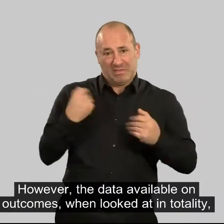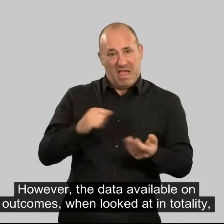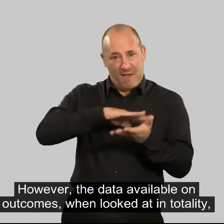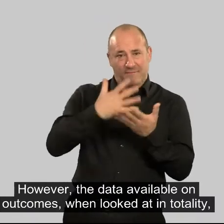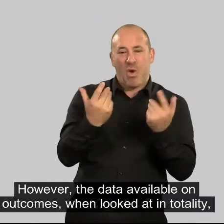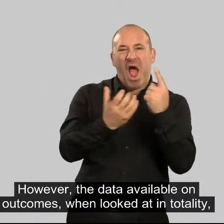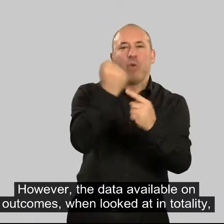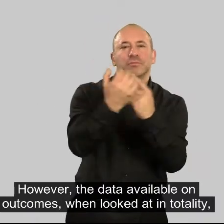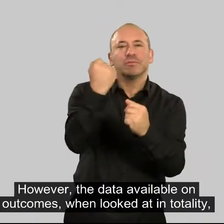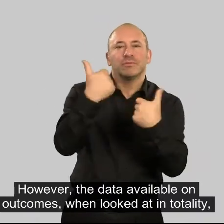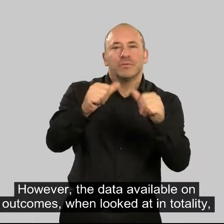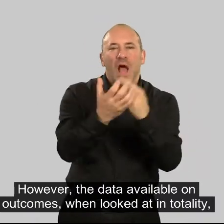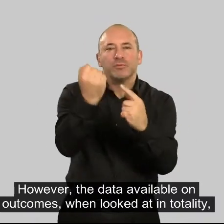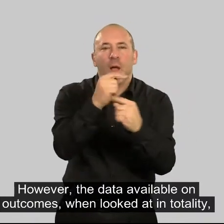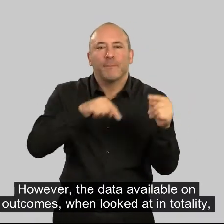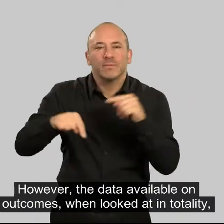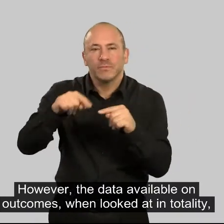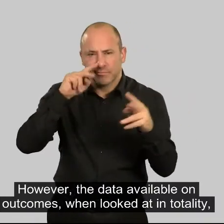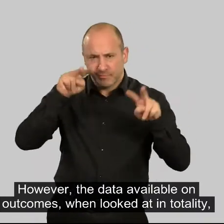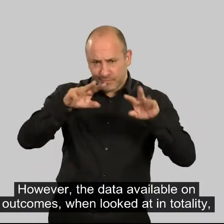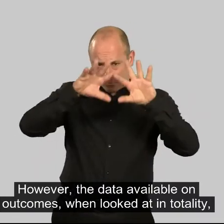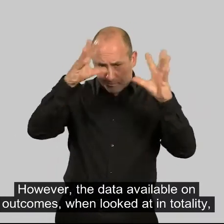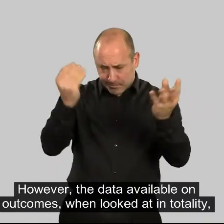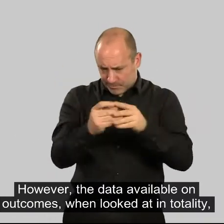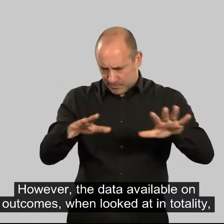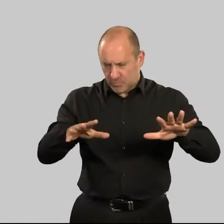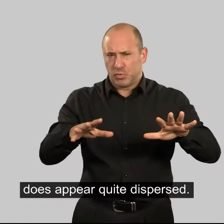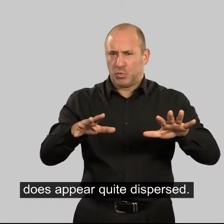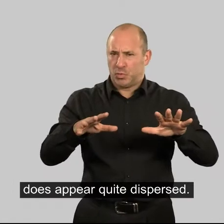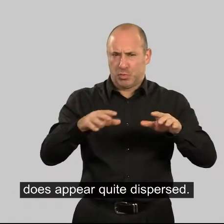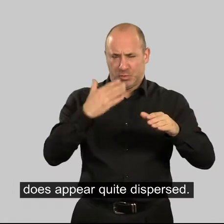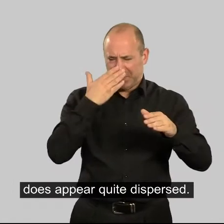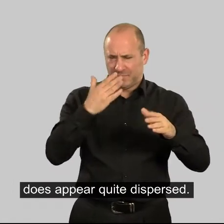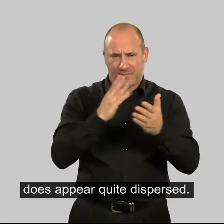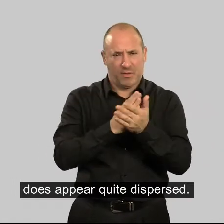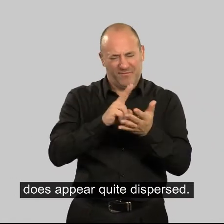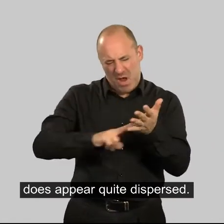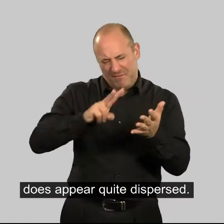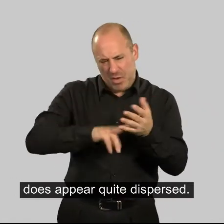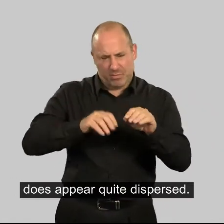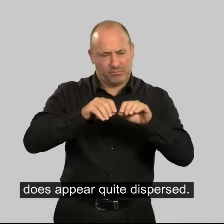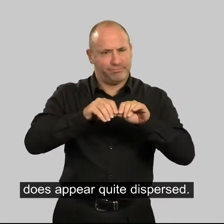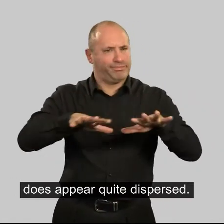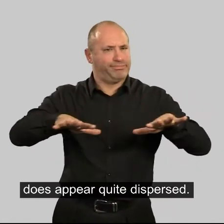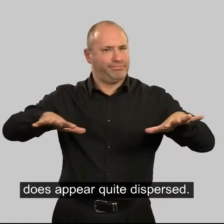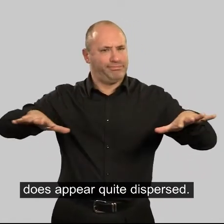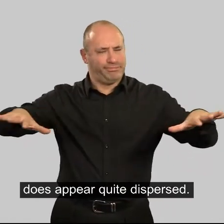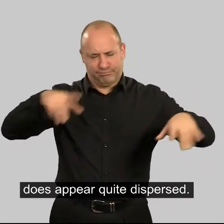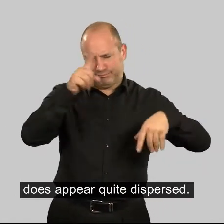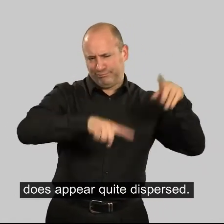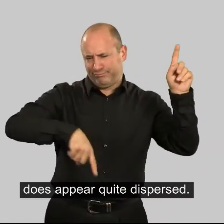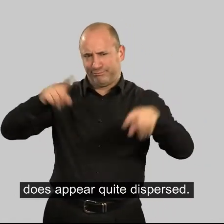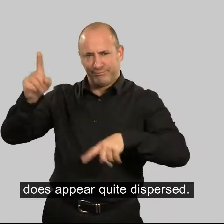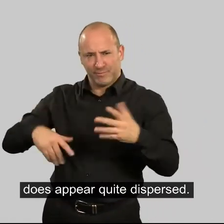However, the data available on outcomes, when looked at in totality, does appear quite